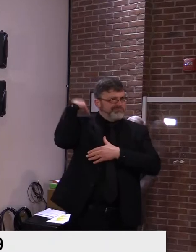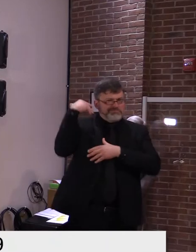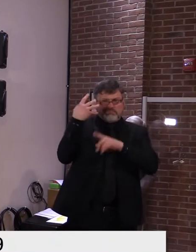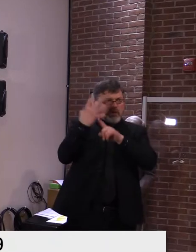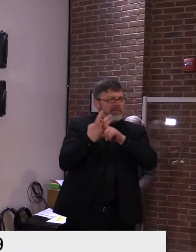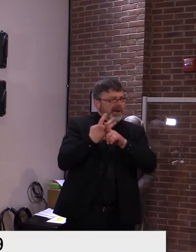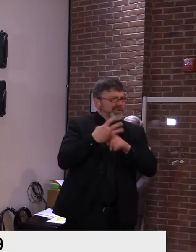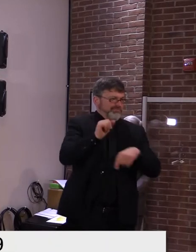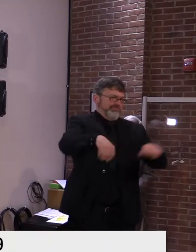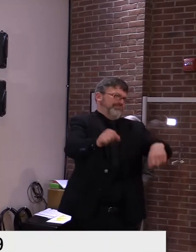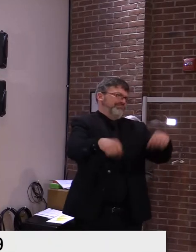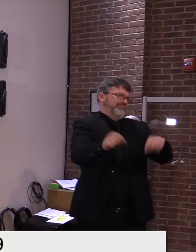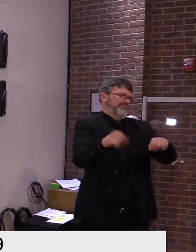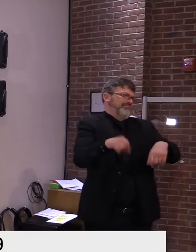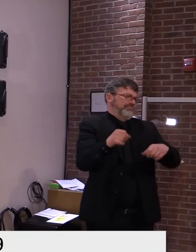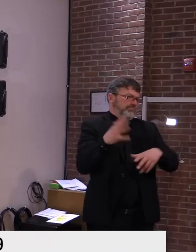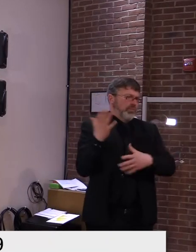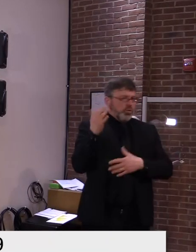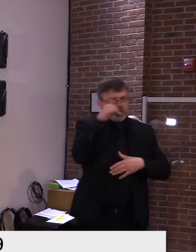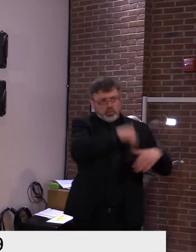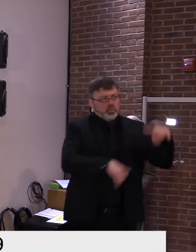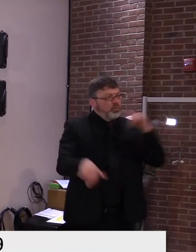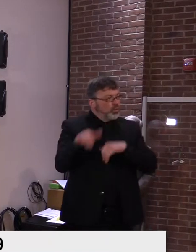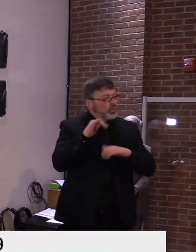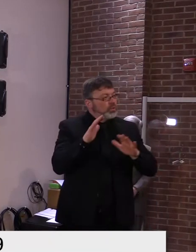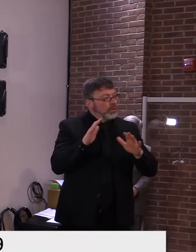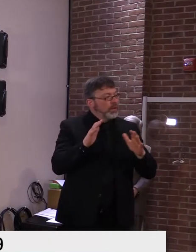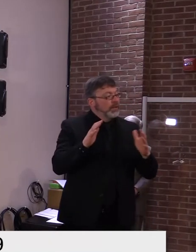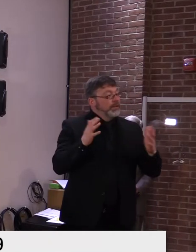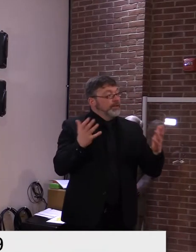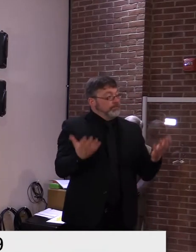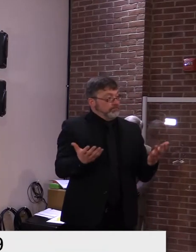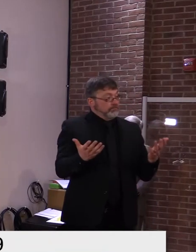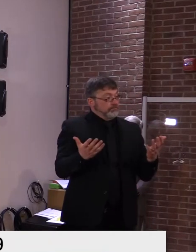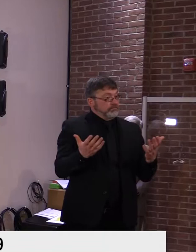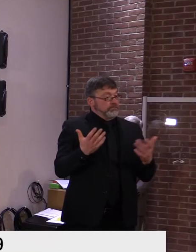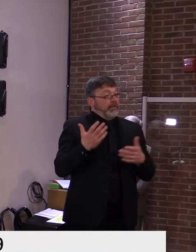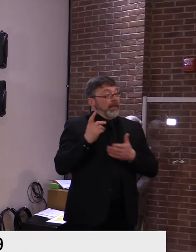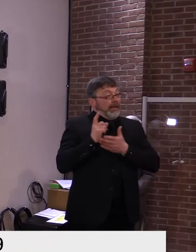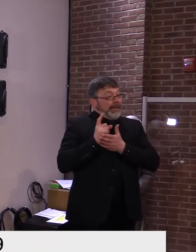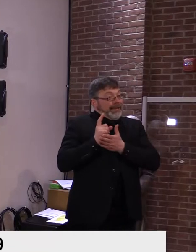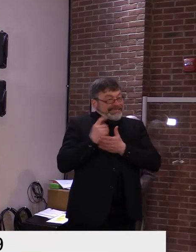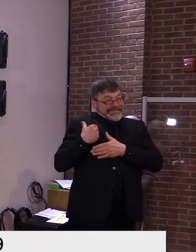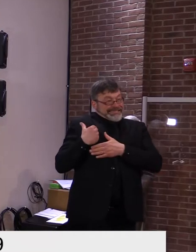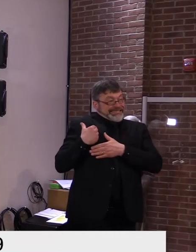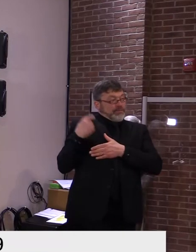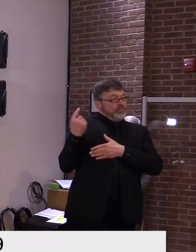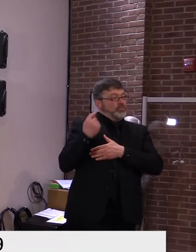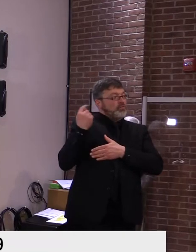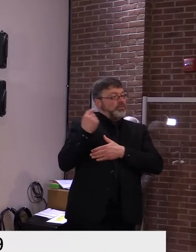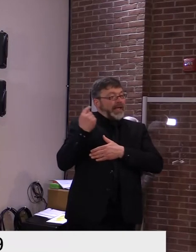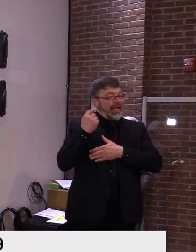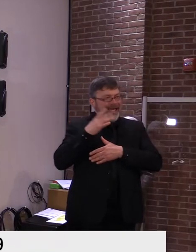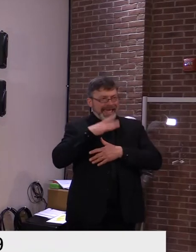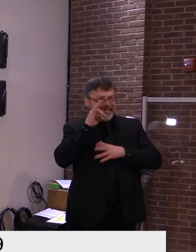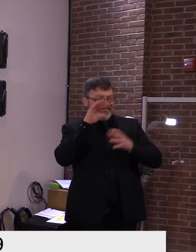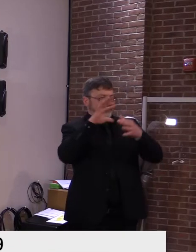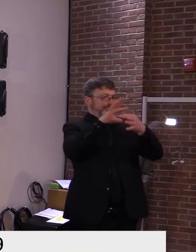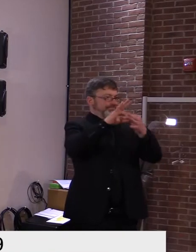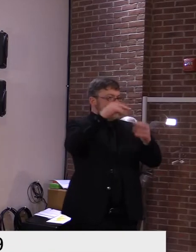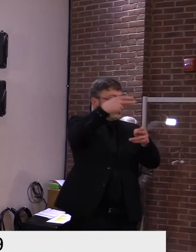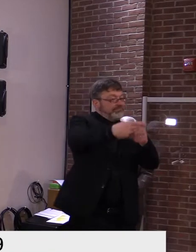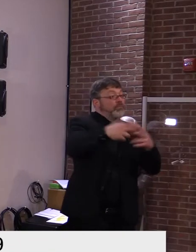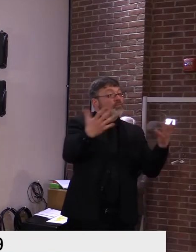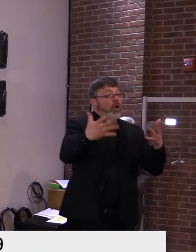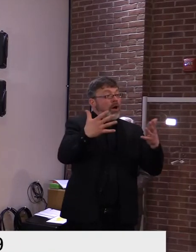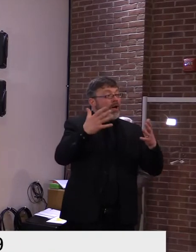At the last press conference, I spoke about the spring-like weather's impact on our activities and gatherings. So with what I reported